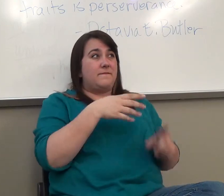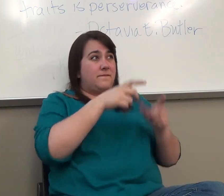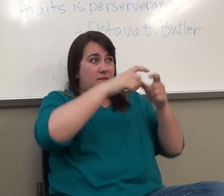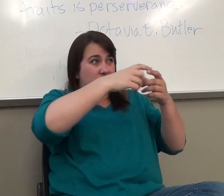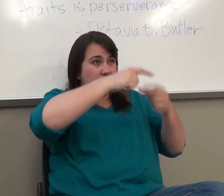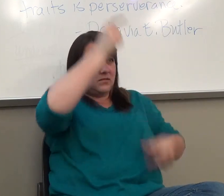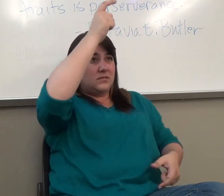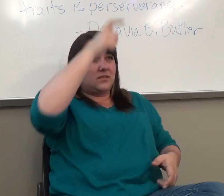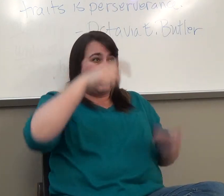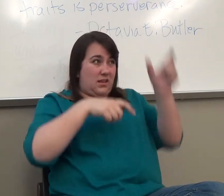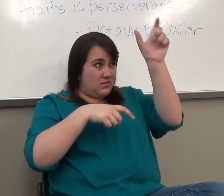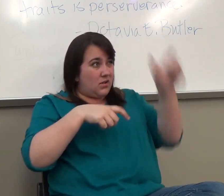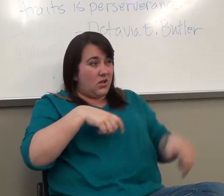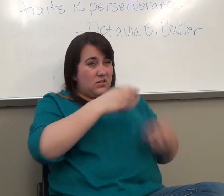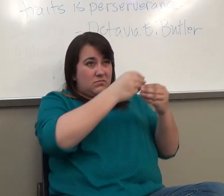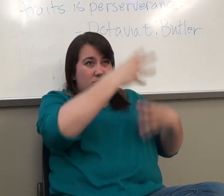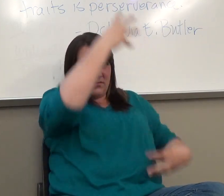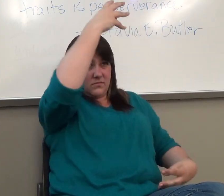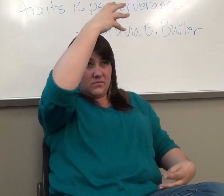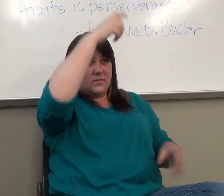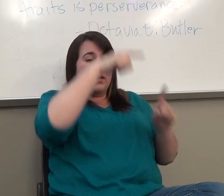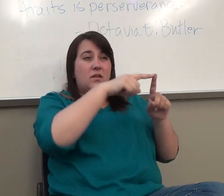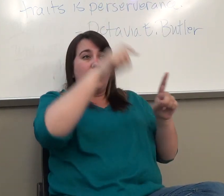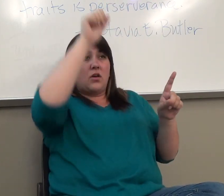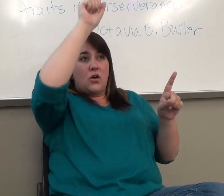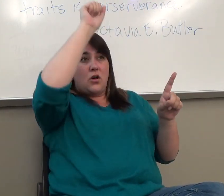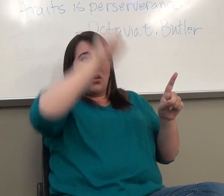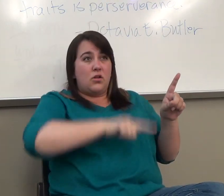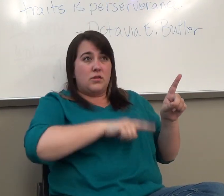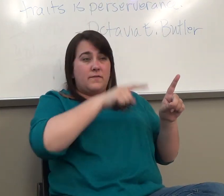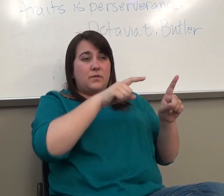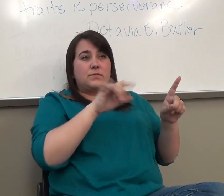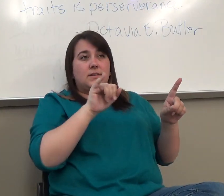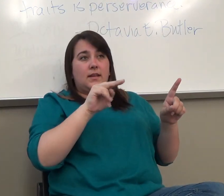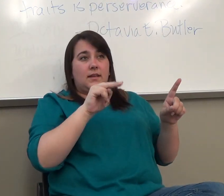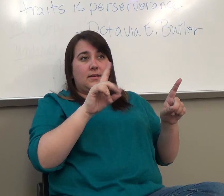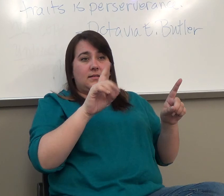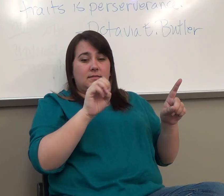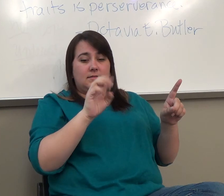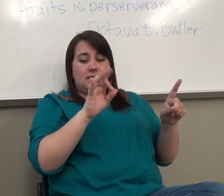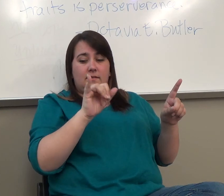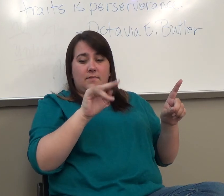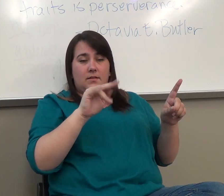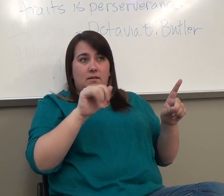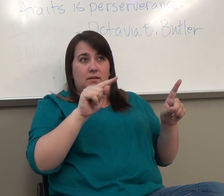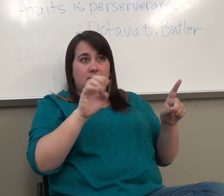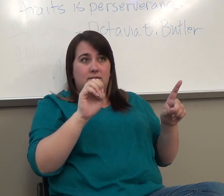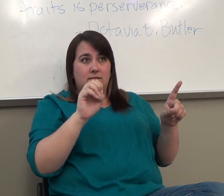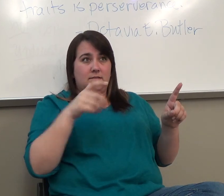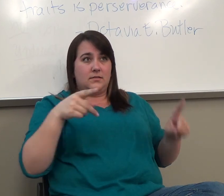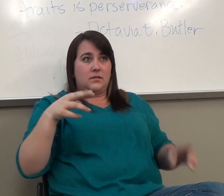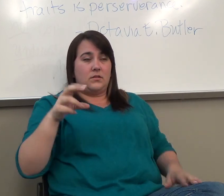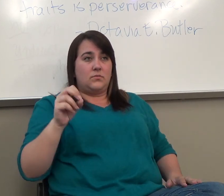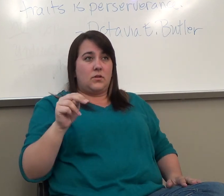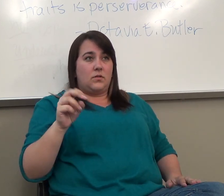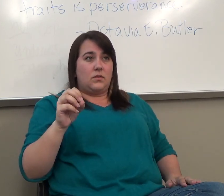list? Another, anybody, anyone, anything, each, either, enough, everybody, everyone.